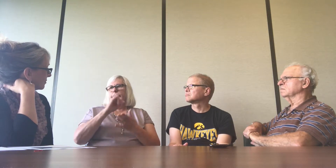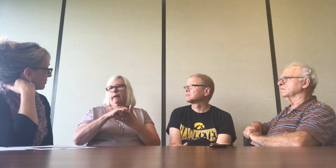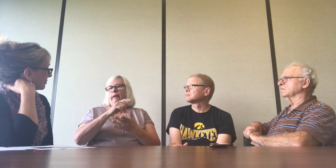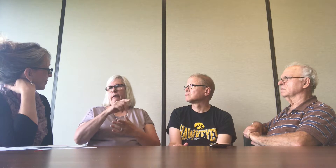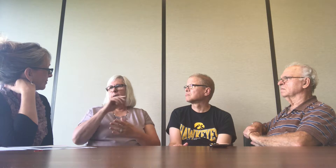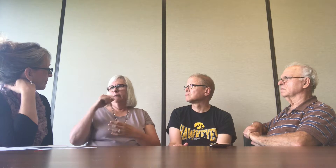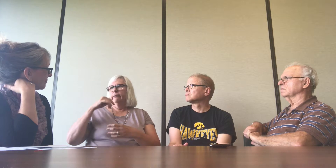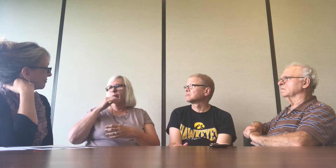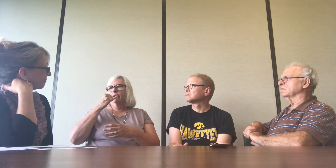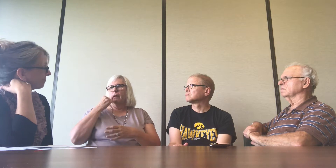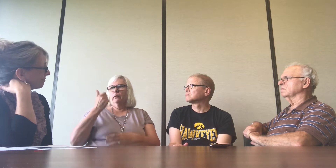them.